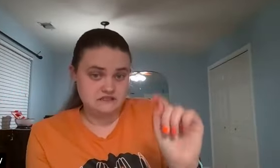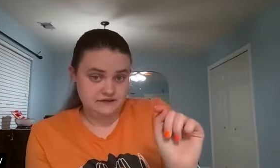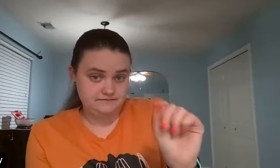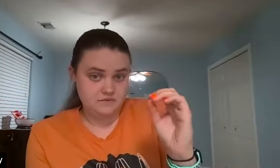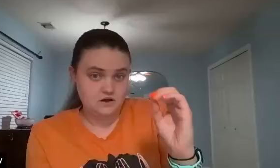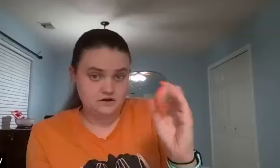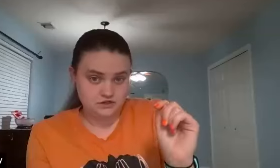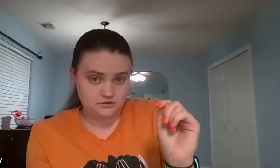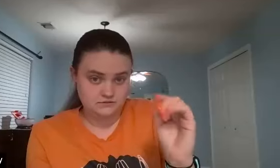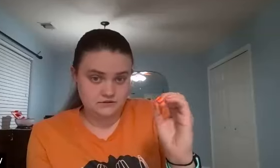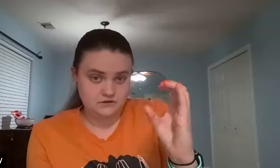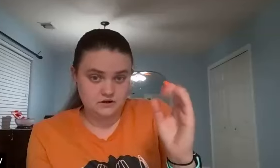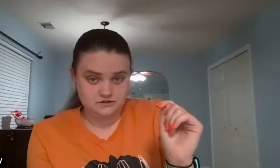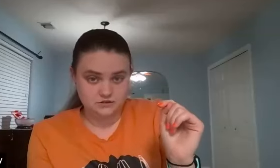OCT, October.